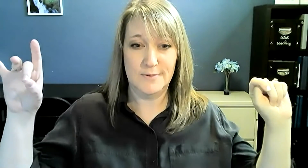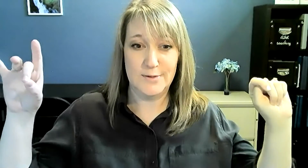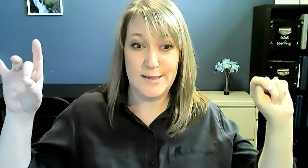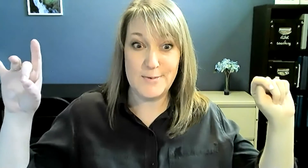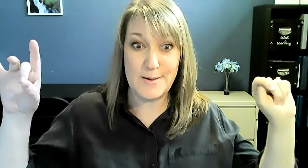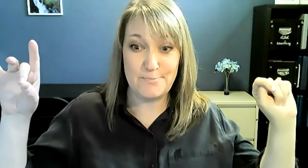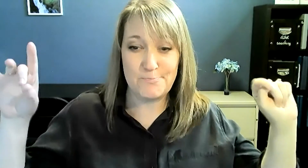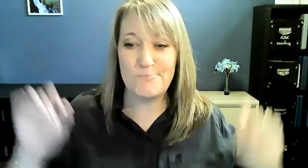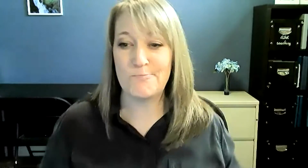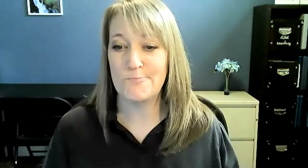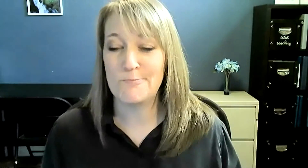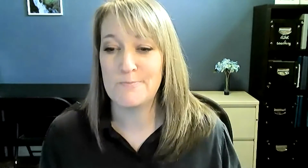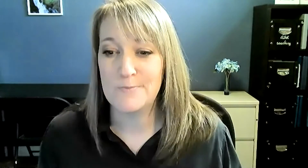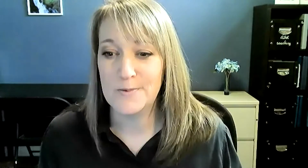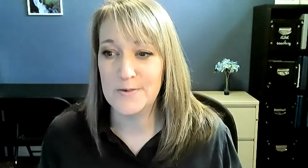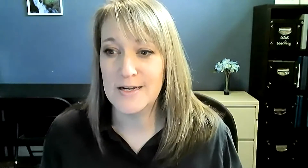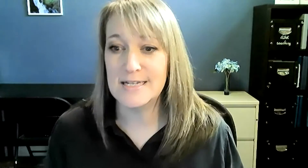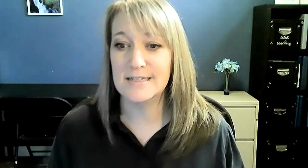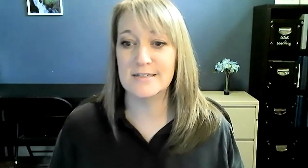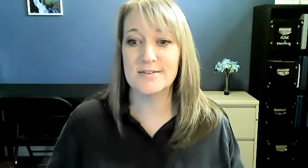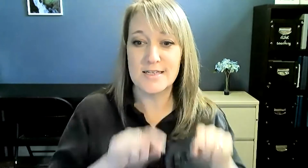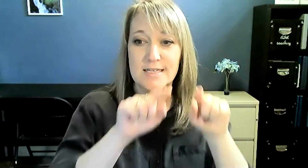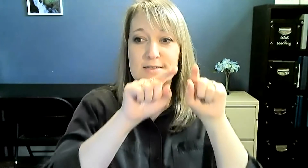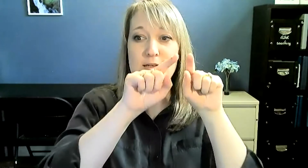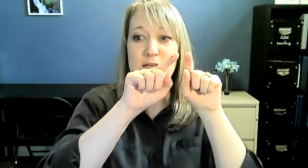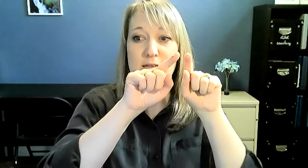Do it that way. All right, here's the next one.